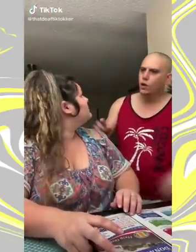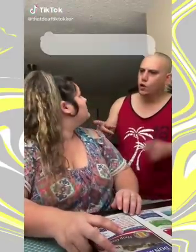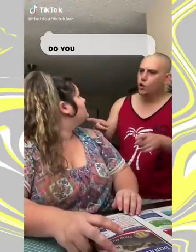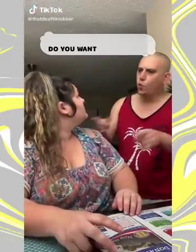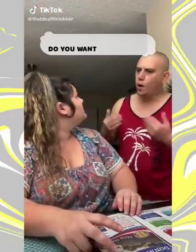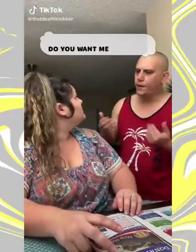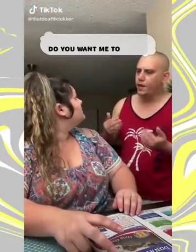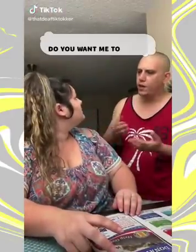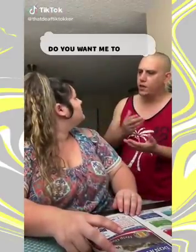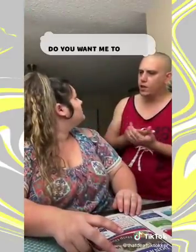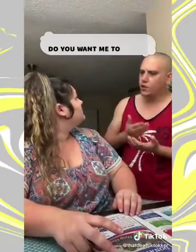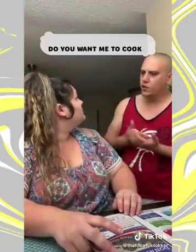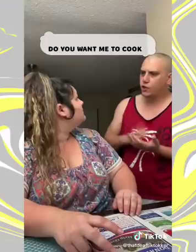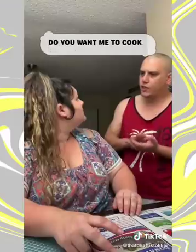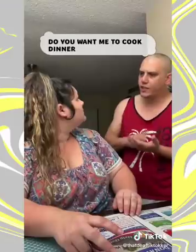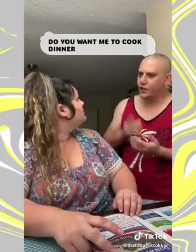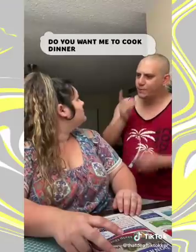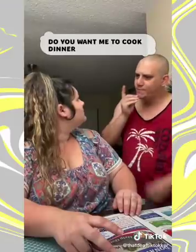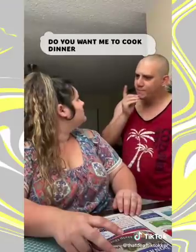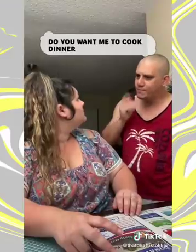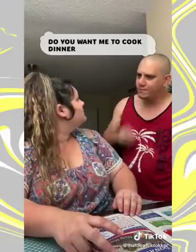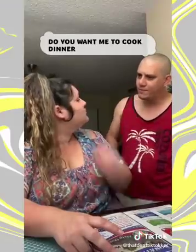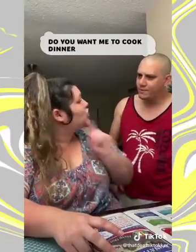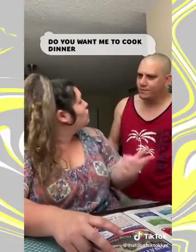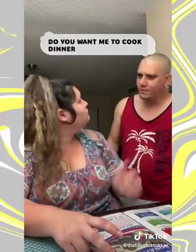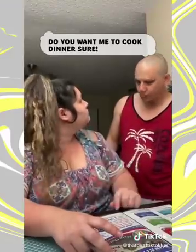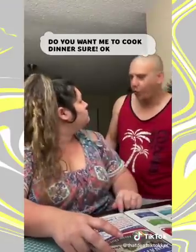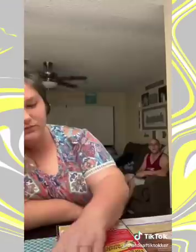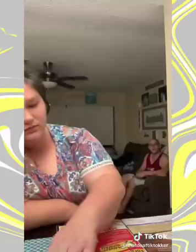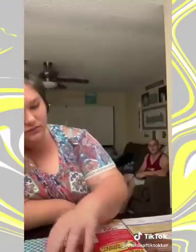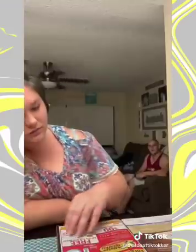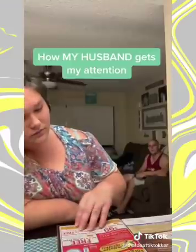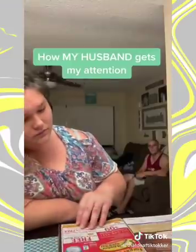You want me to cook dinner? Sure. Okay.